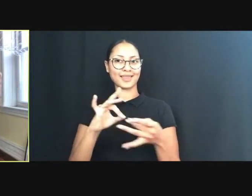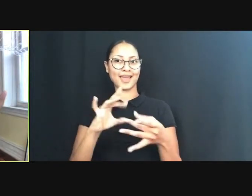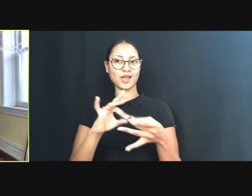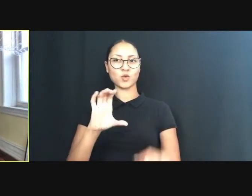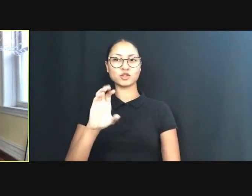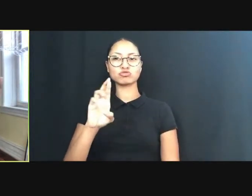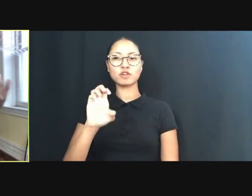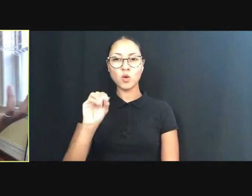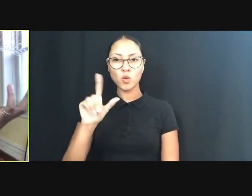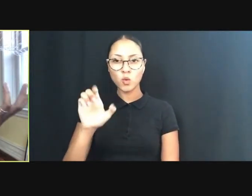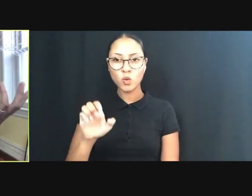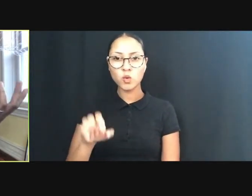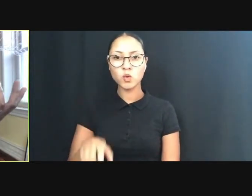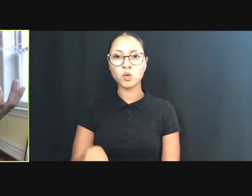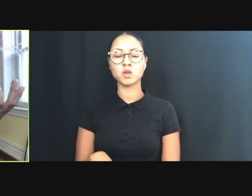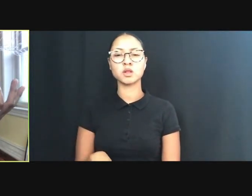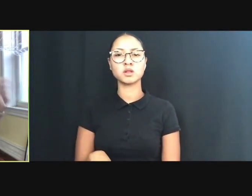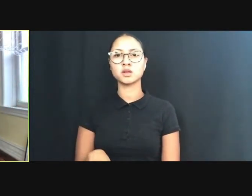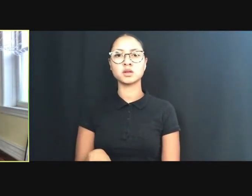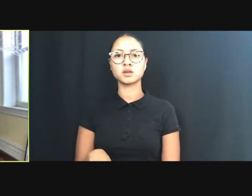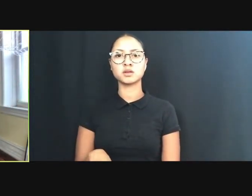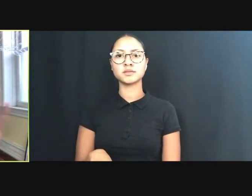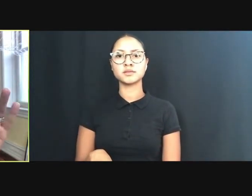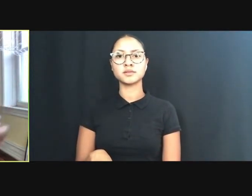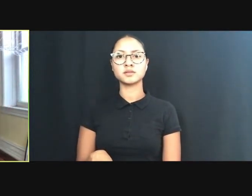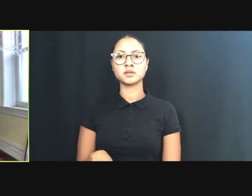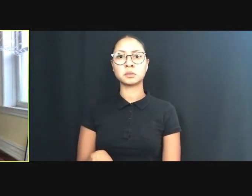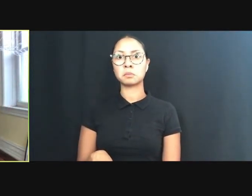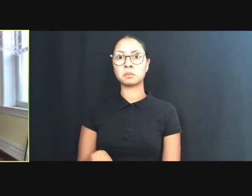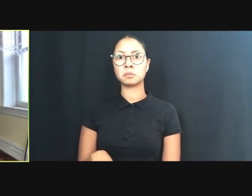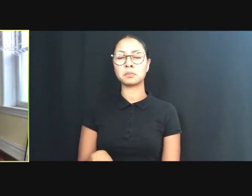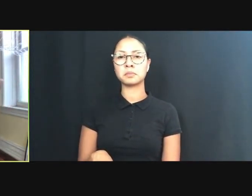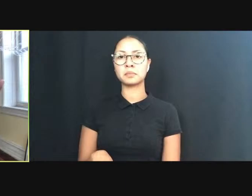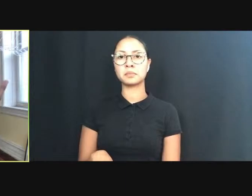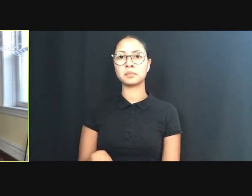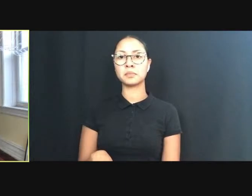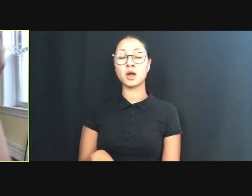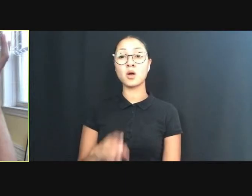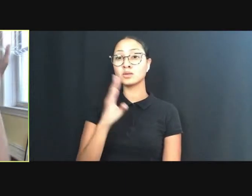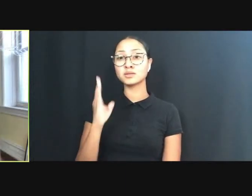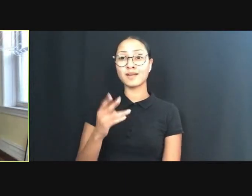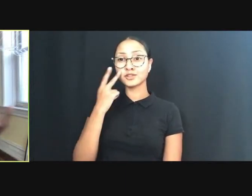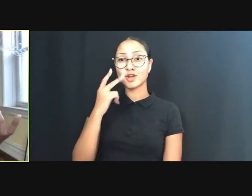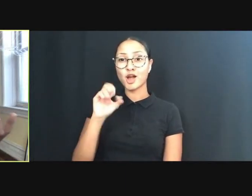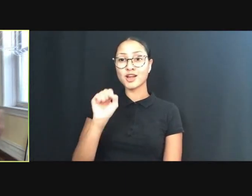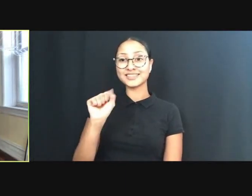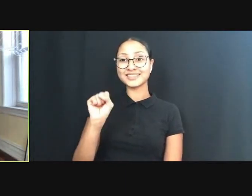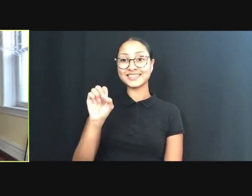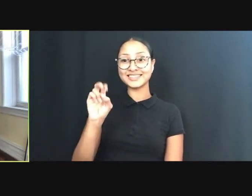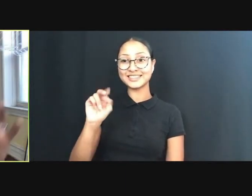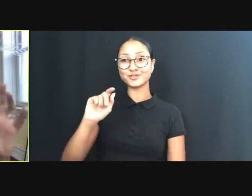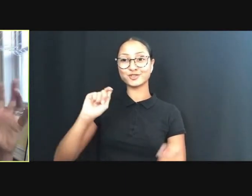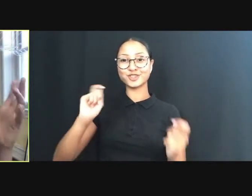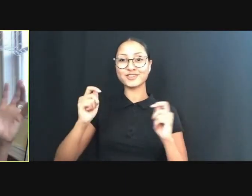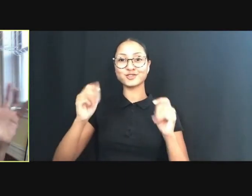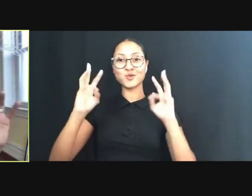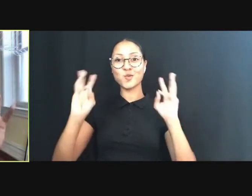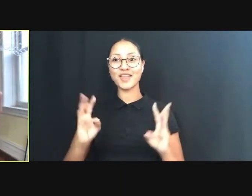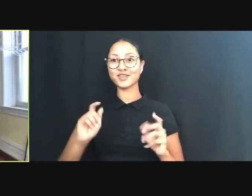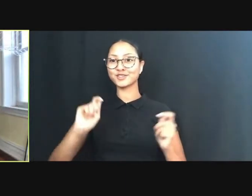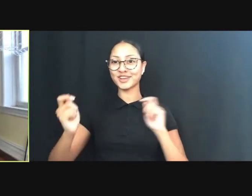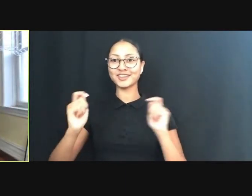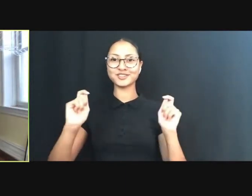I'd never seen the leaves change in real life in California, because we kind of have one season. Like there were certain things I never lived in snow. So I was just